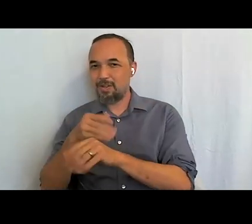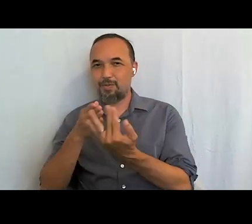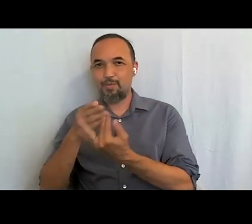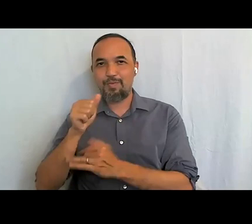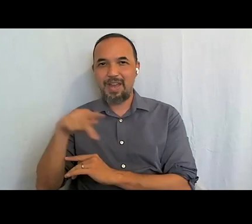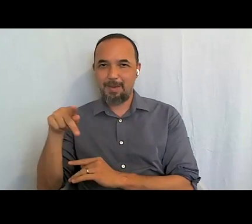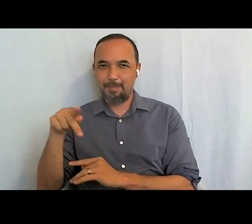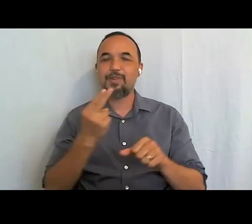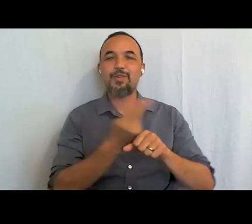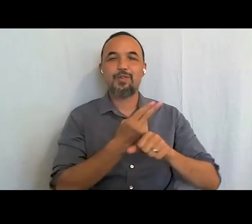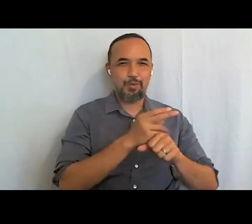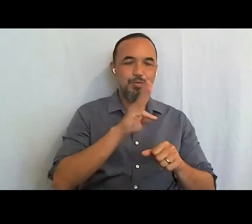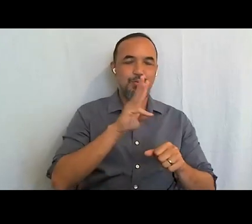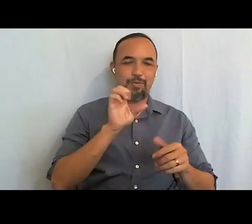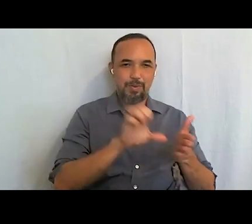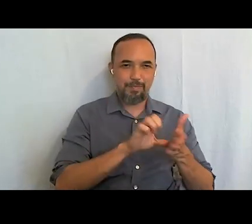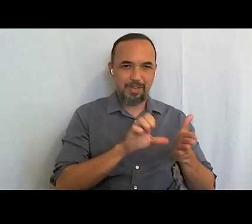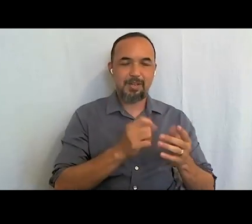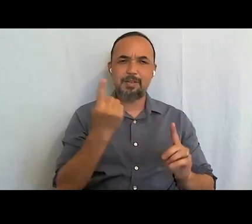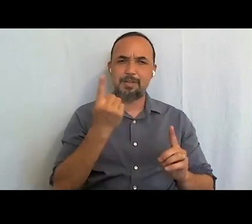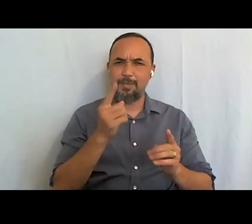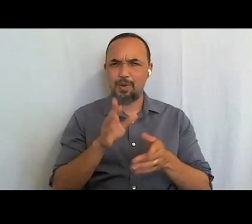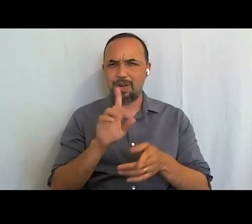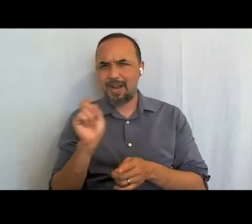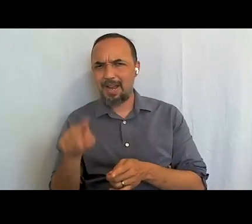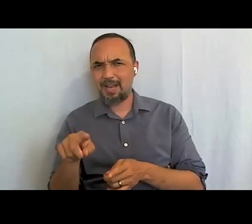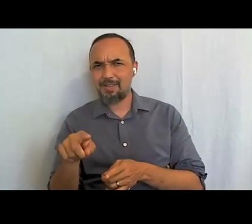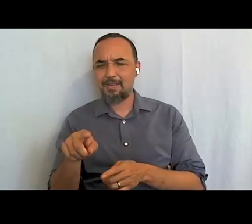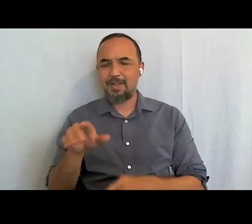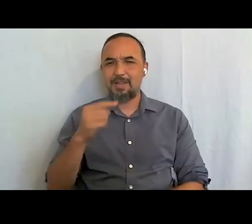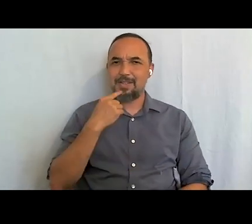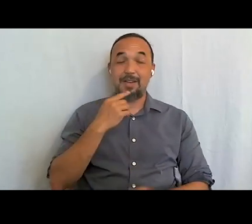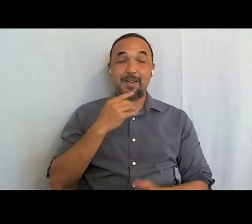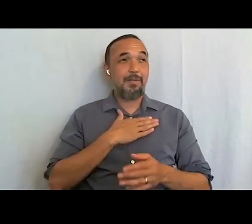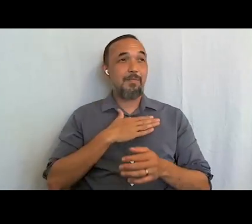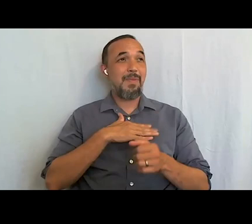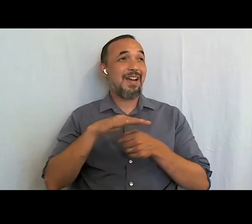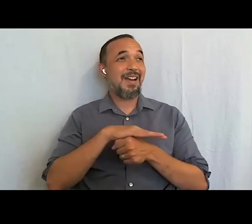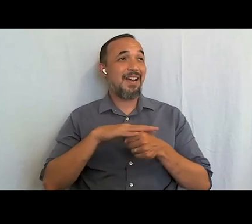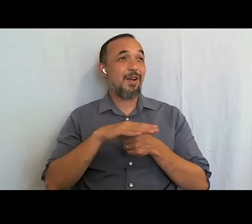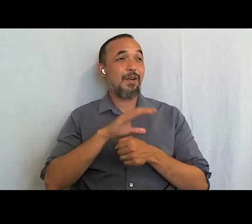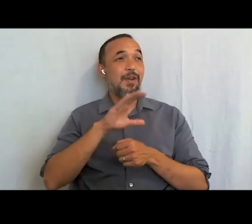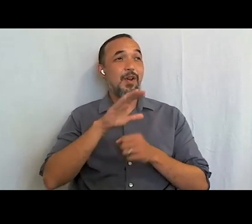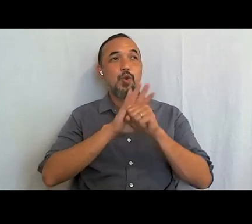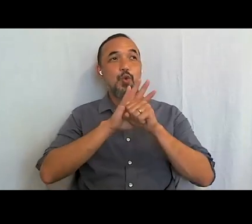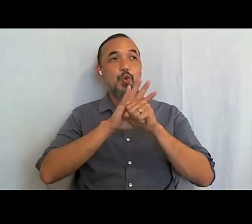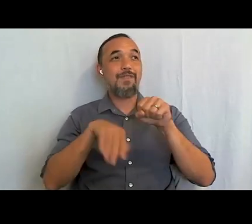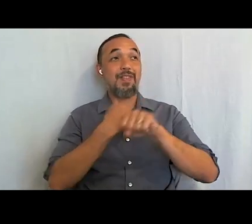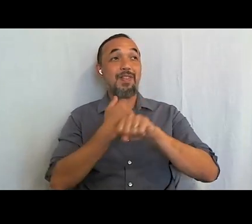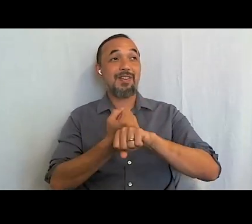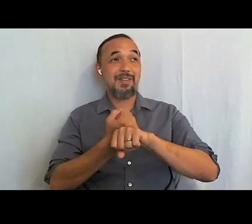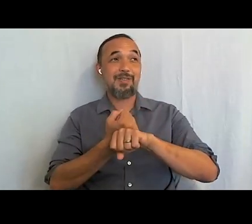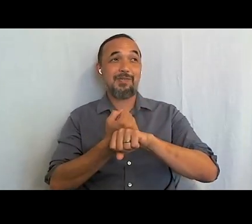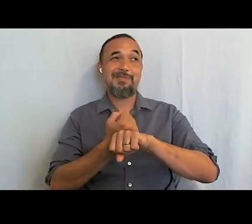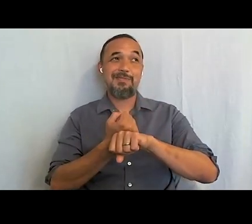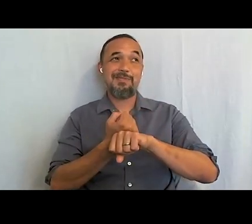And then somebody asked, they're in an area where they're in COVID lockdown, which doesn't look like it's ending anytime soon. Am I still